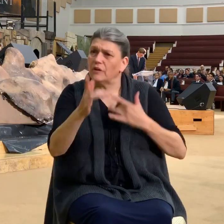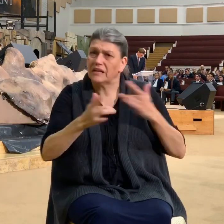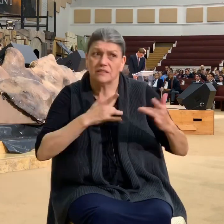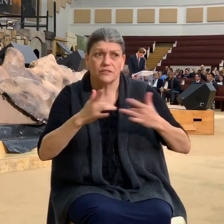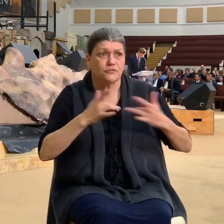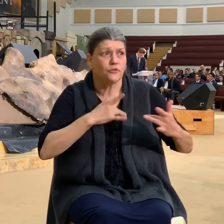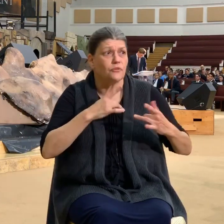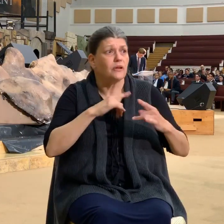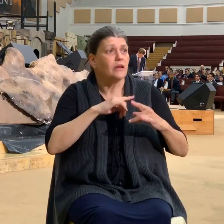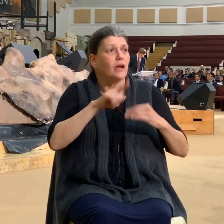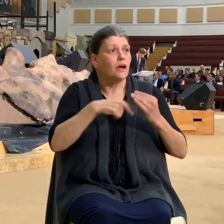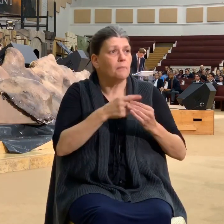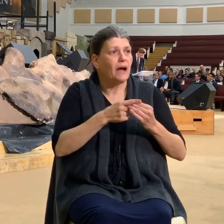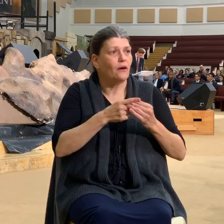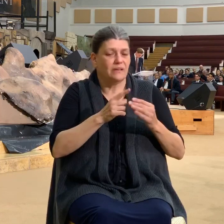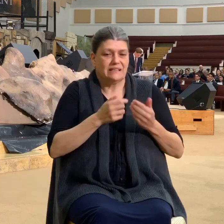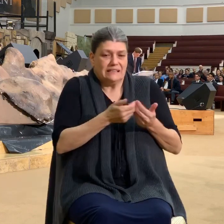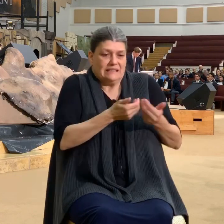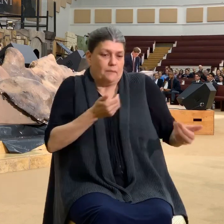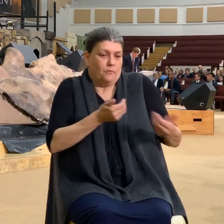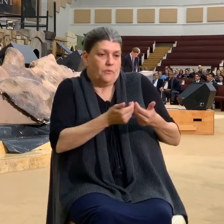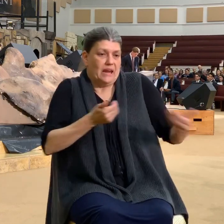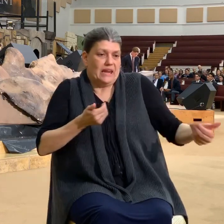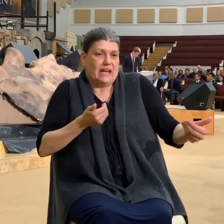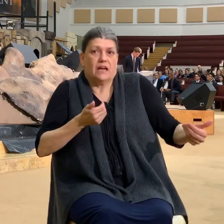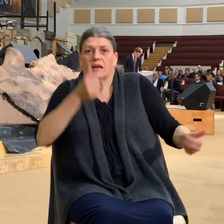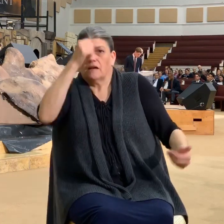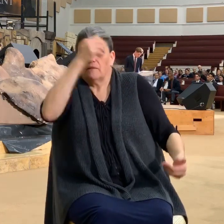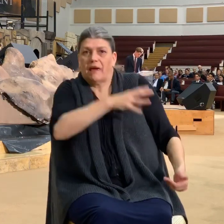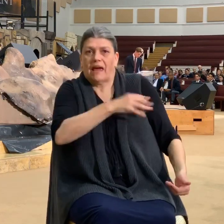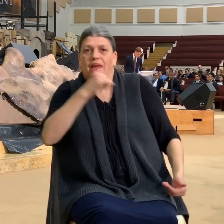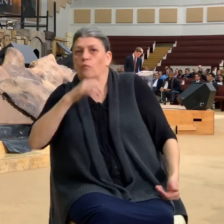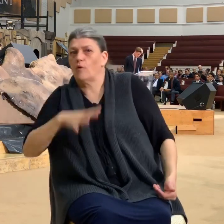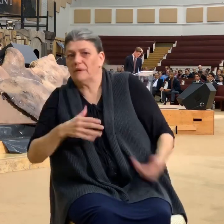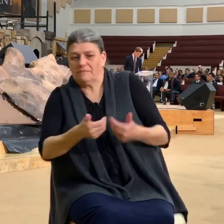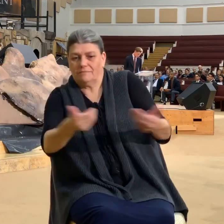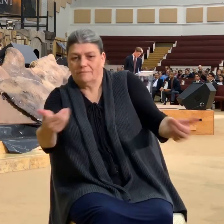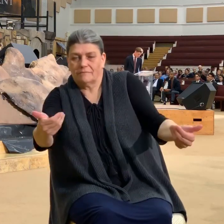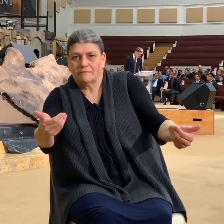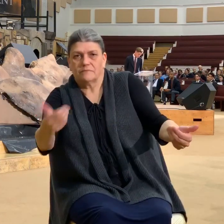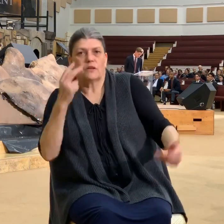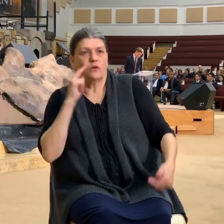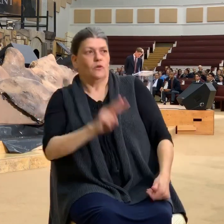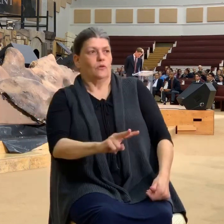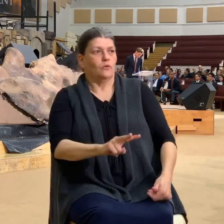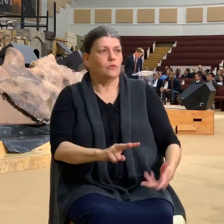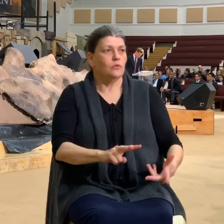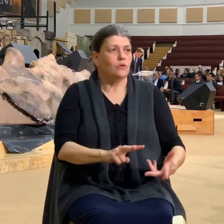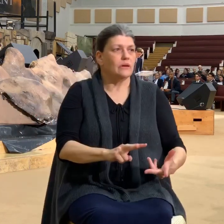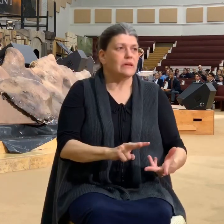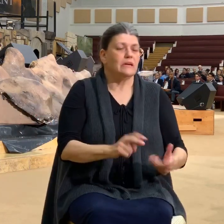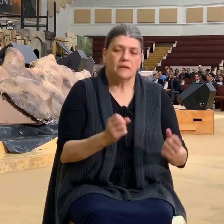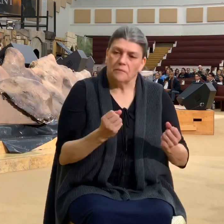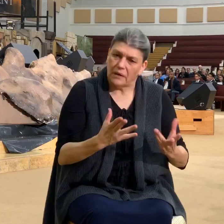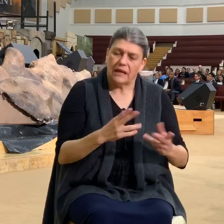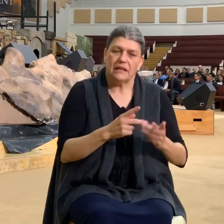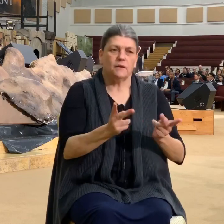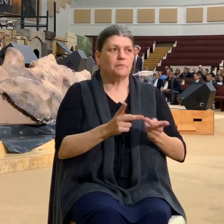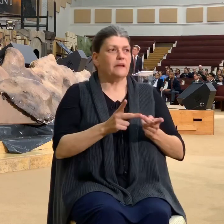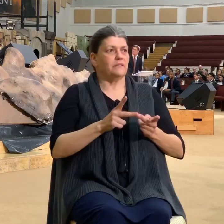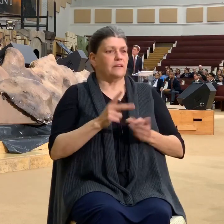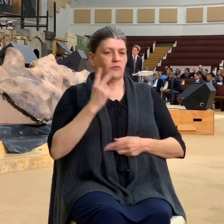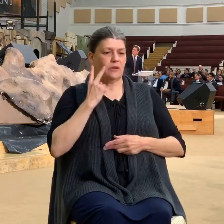distinction when it comes to male and female. You can look many places in the animal kingdom.